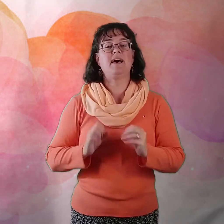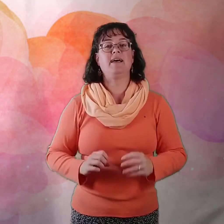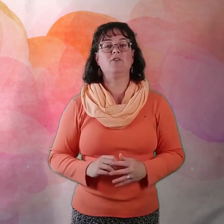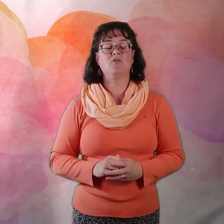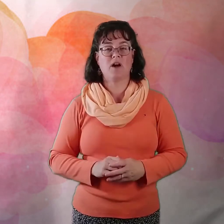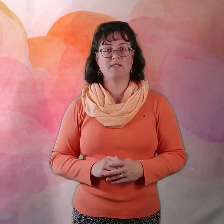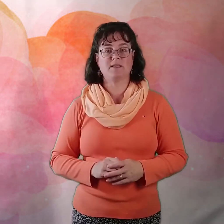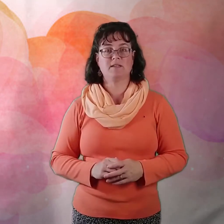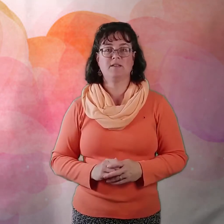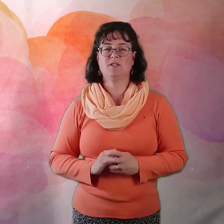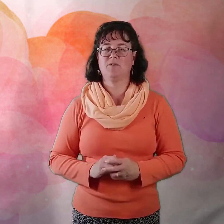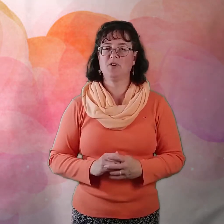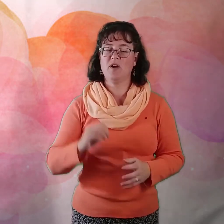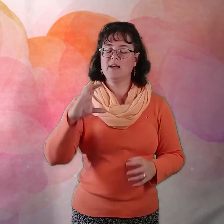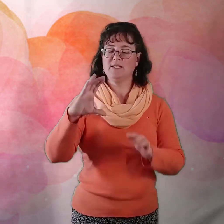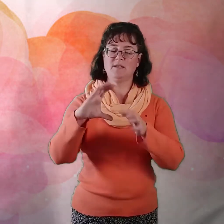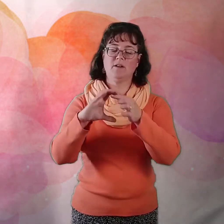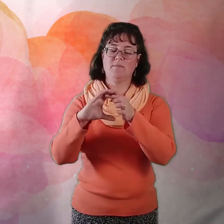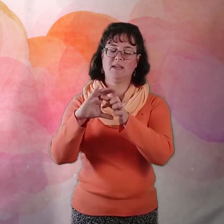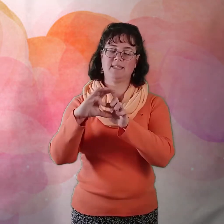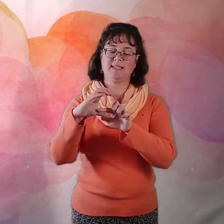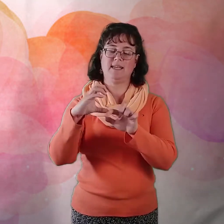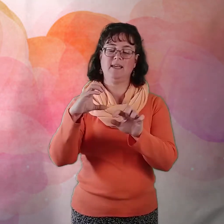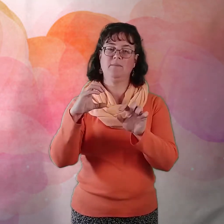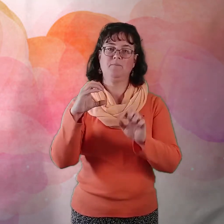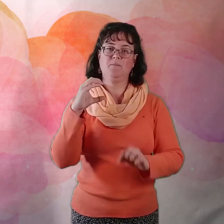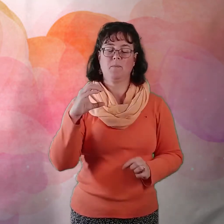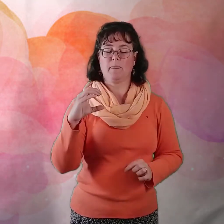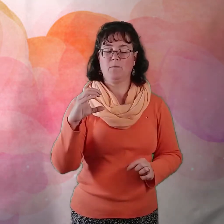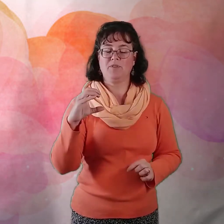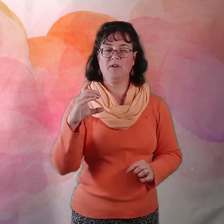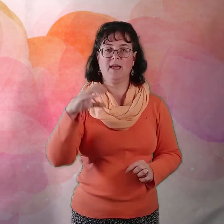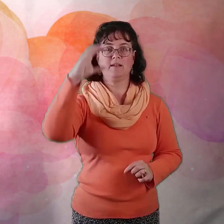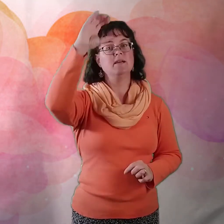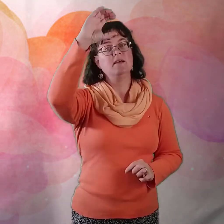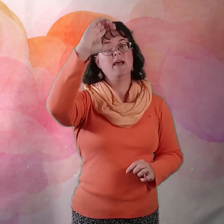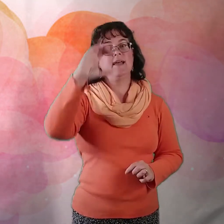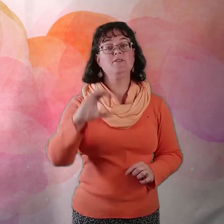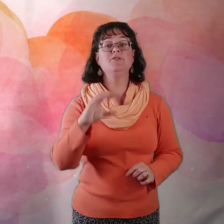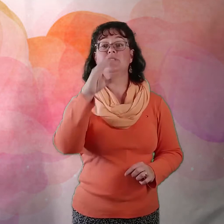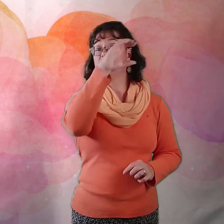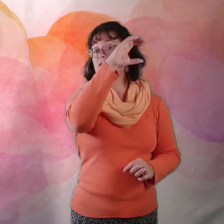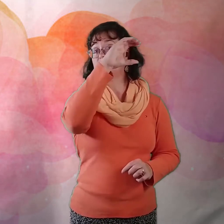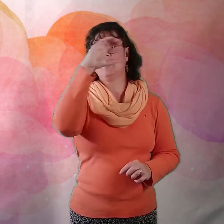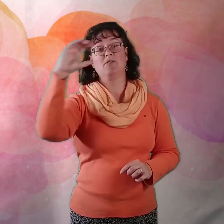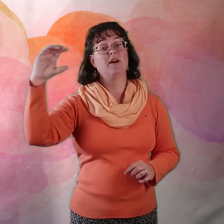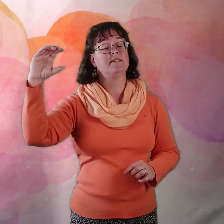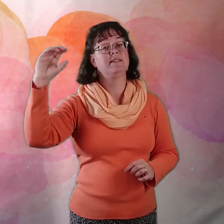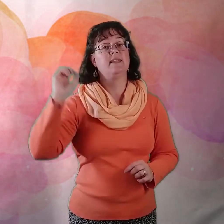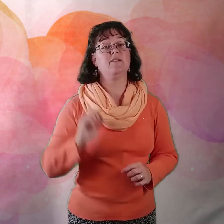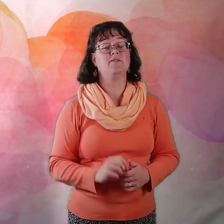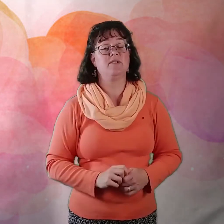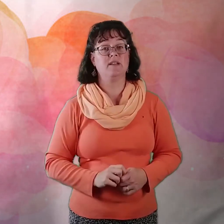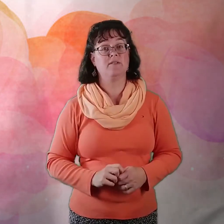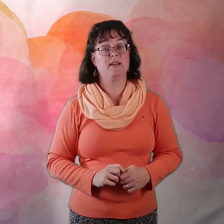that cross. So for cross, you're going to make a C with your hand, and you're just going to draw a cross in the air in front of your